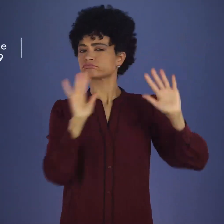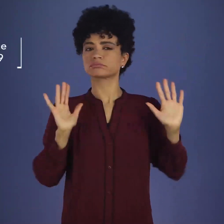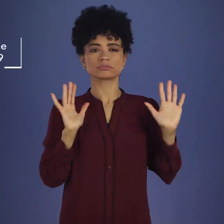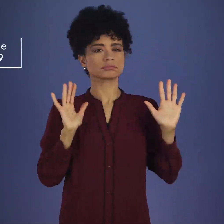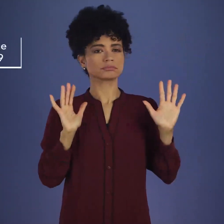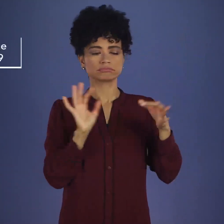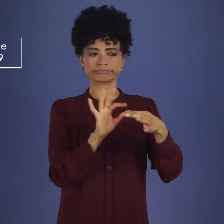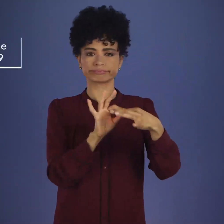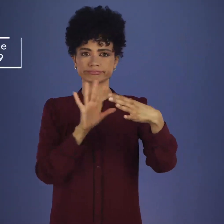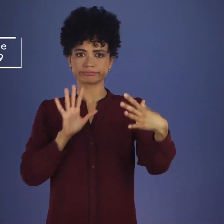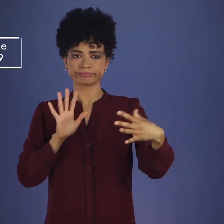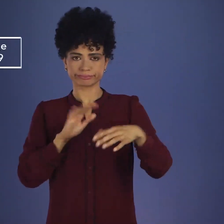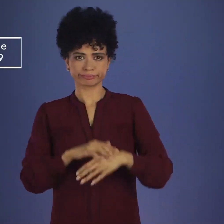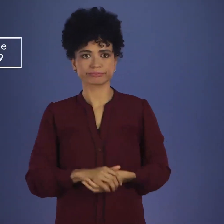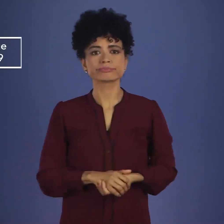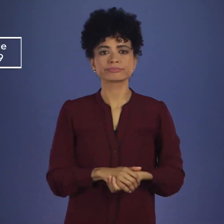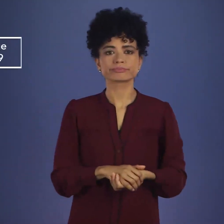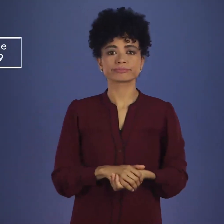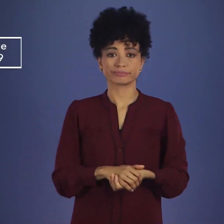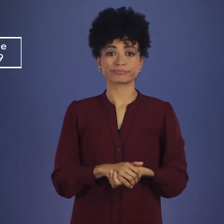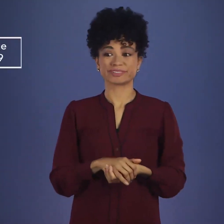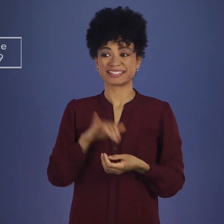out of public controversy.